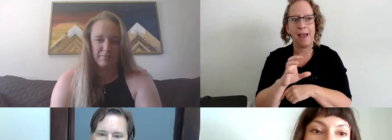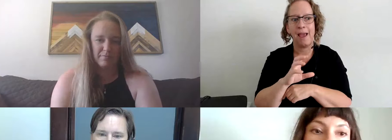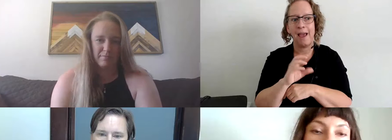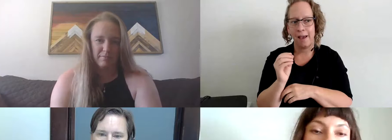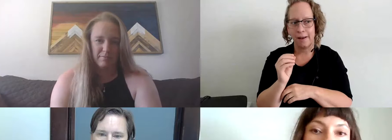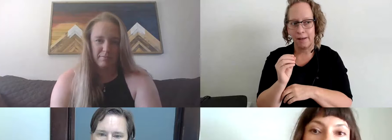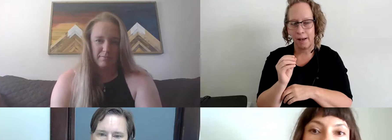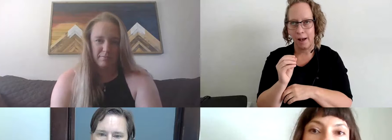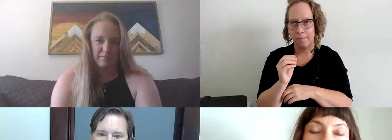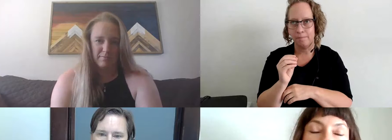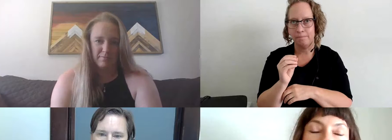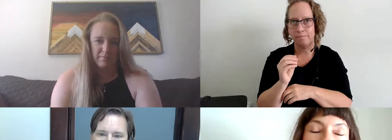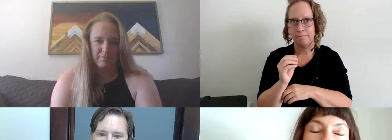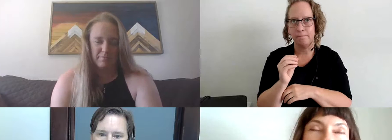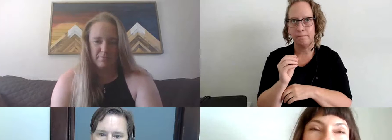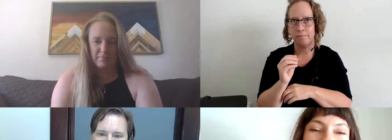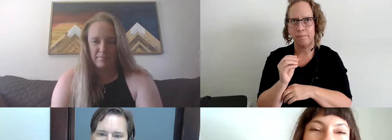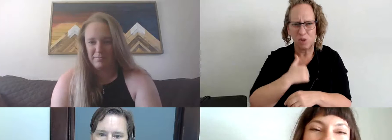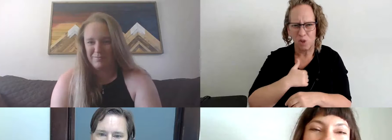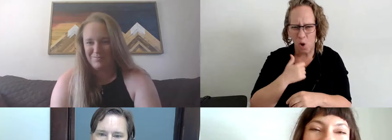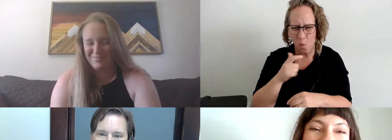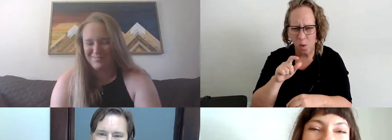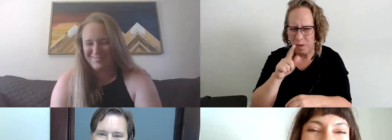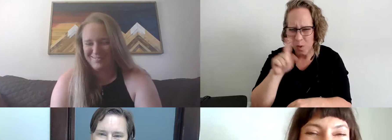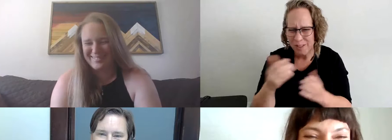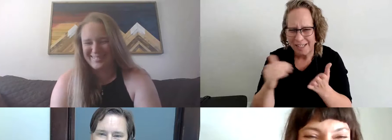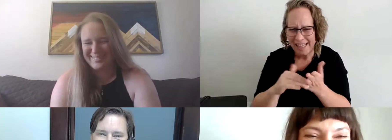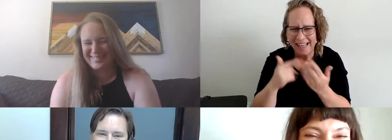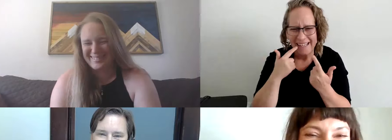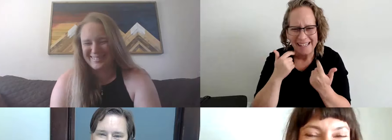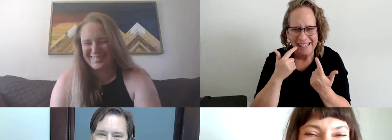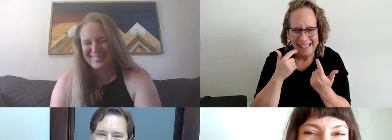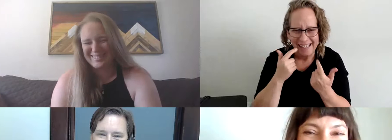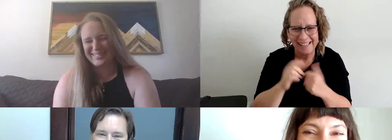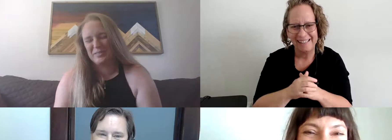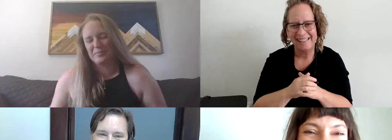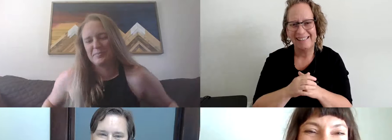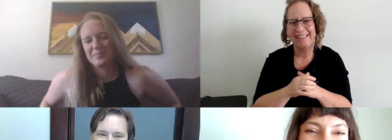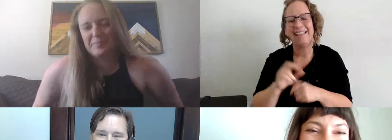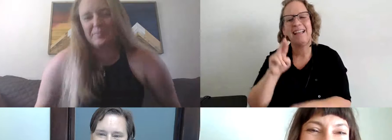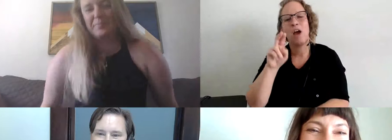And I'm sorry, what was the question again?